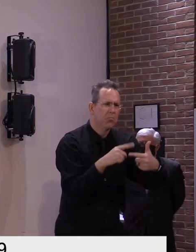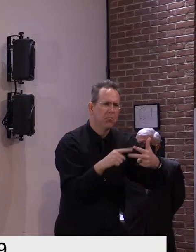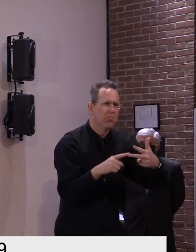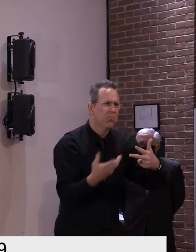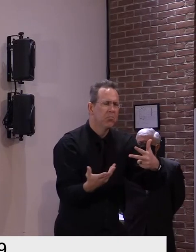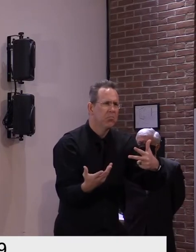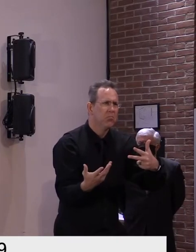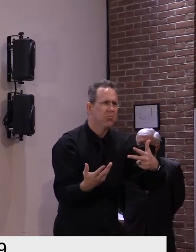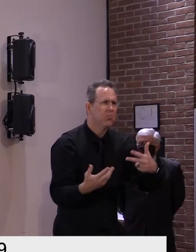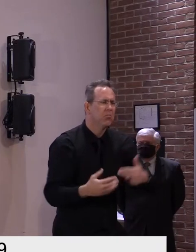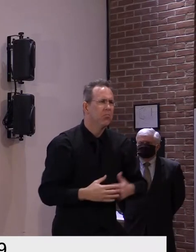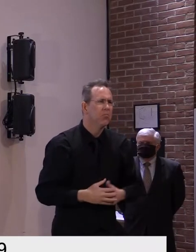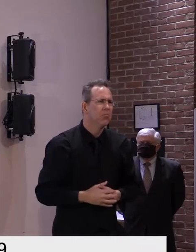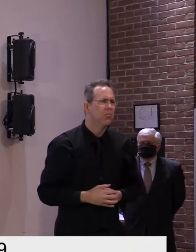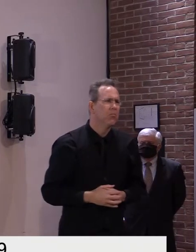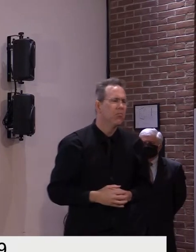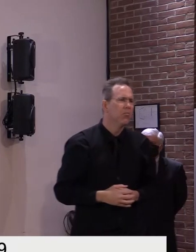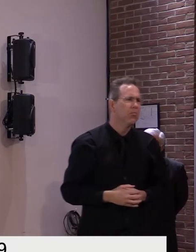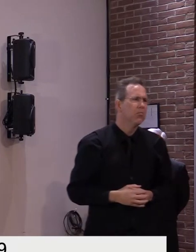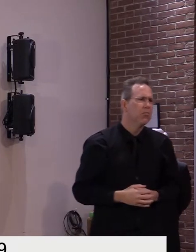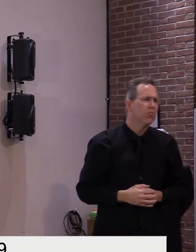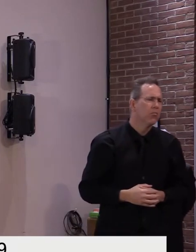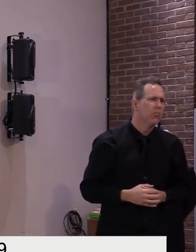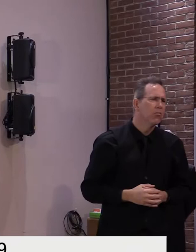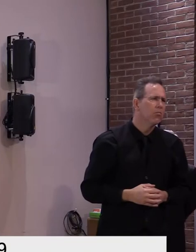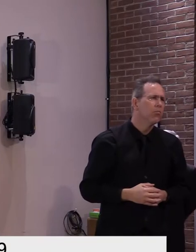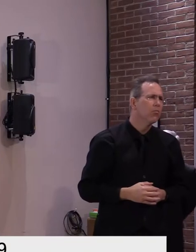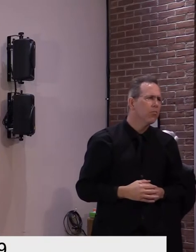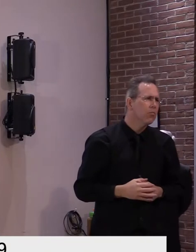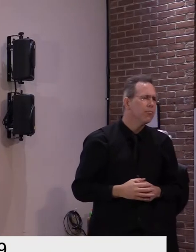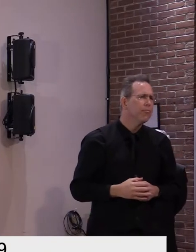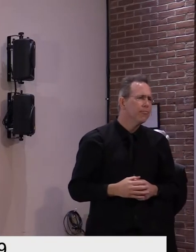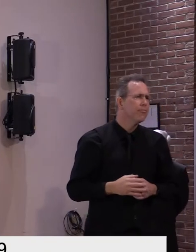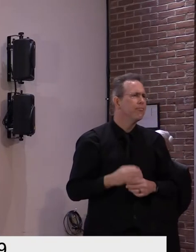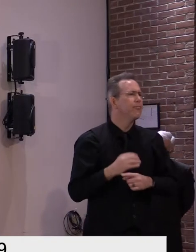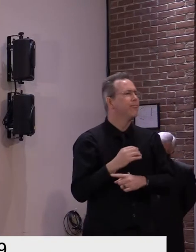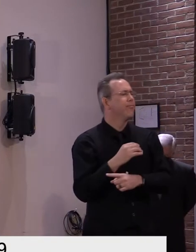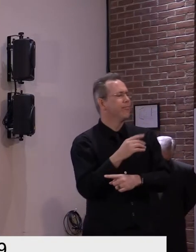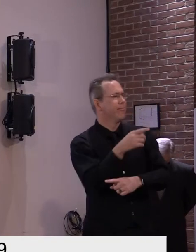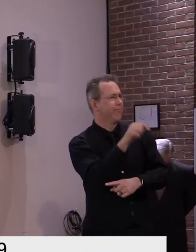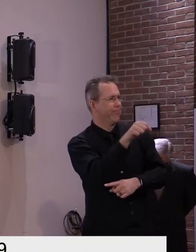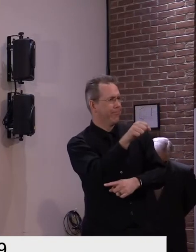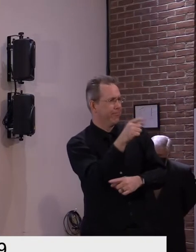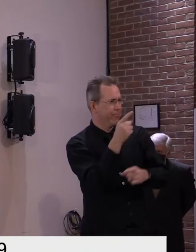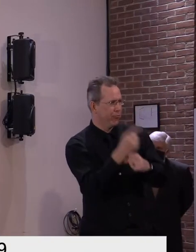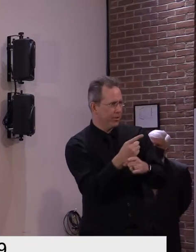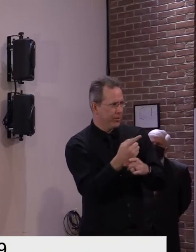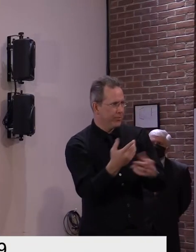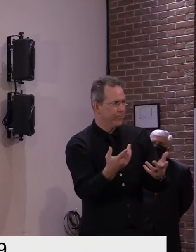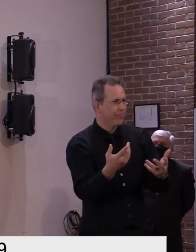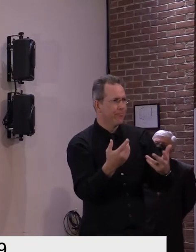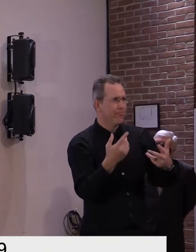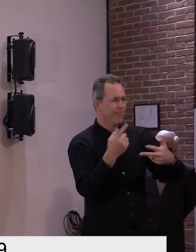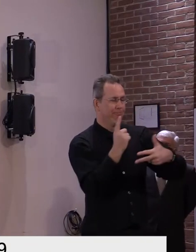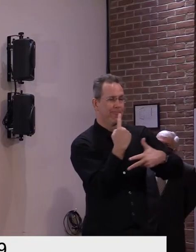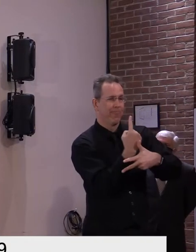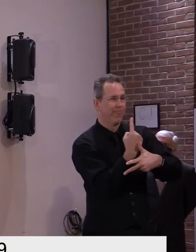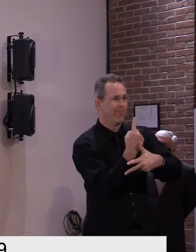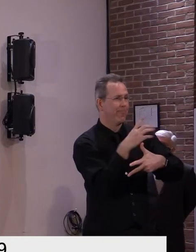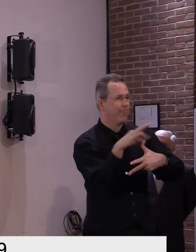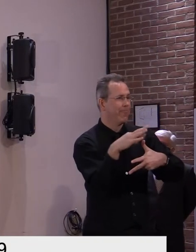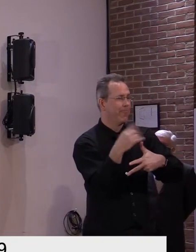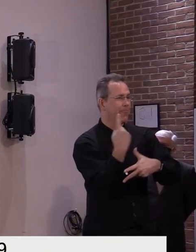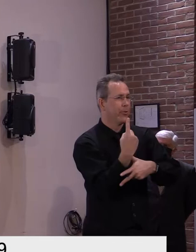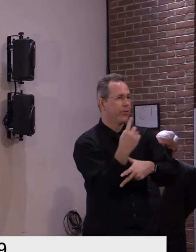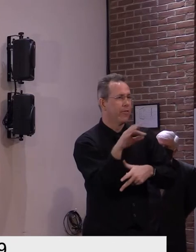that you are correct. So far, the Pfizer is the only one. I see a day in the future when J&J